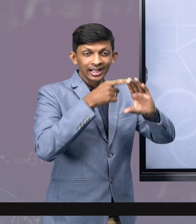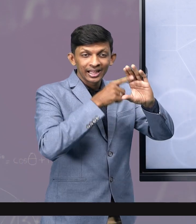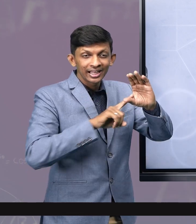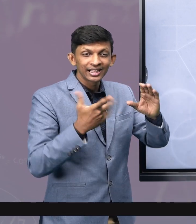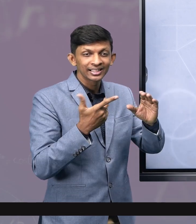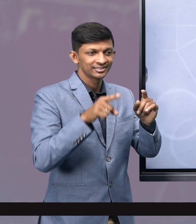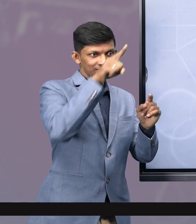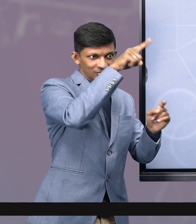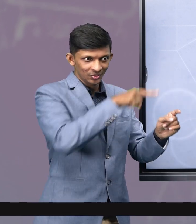circle,